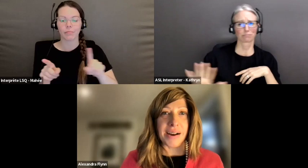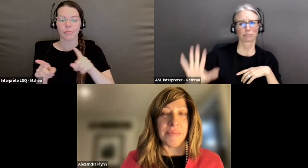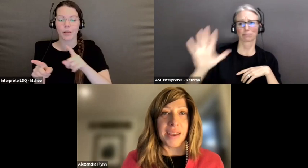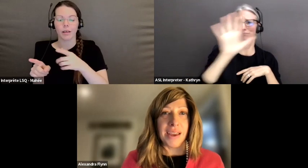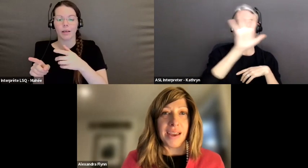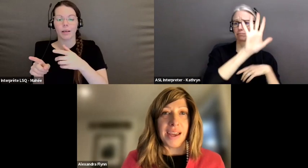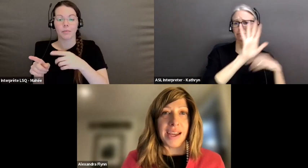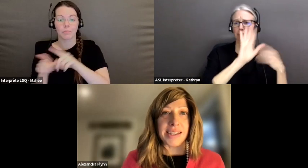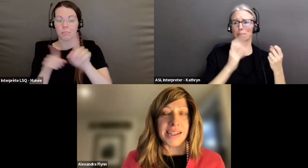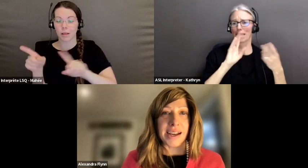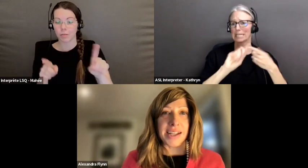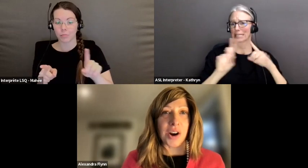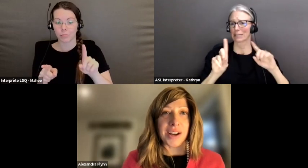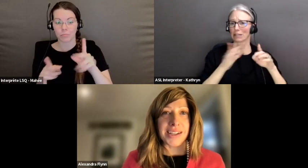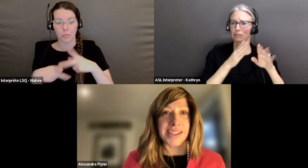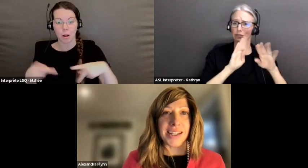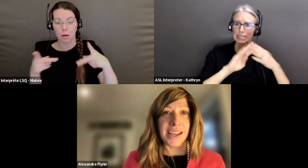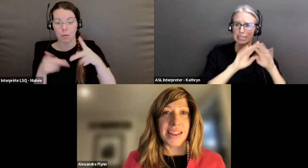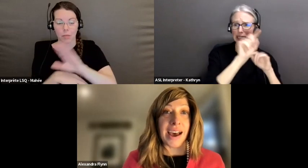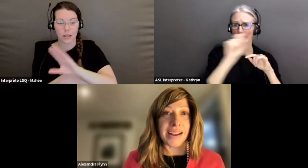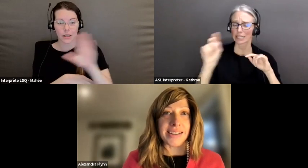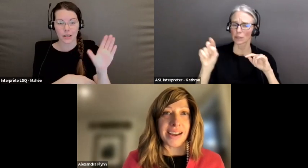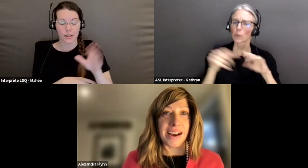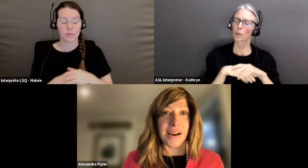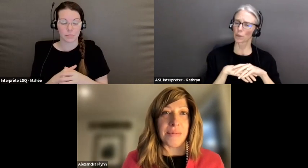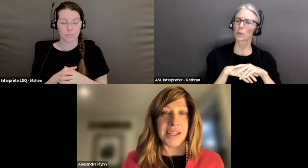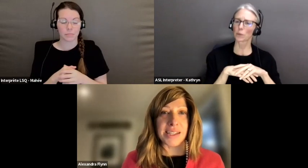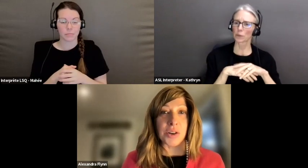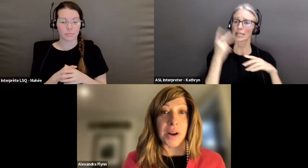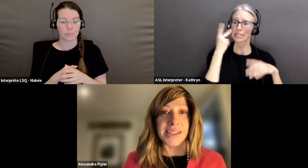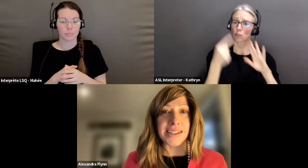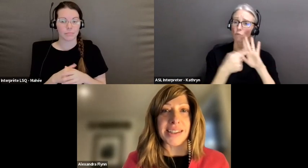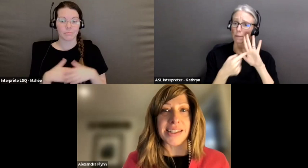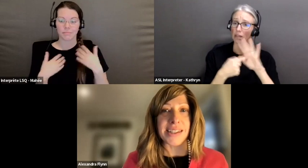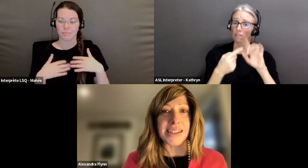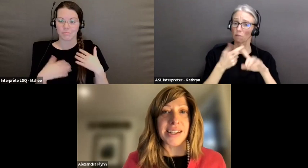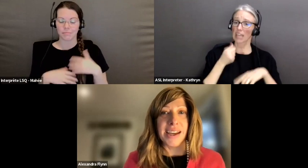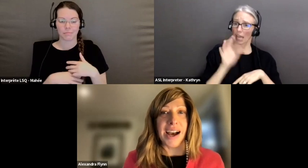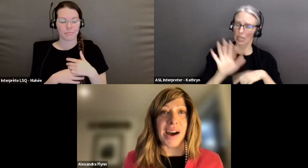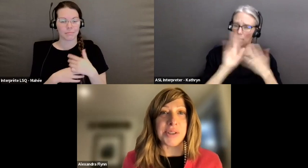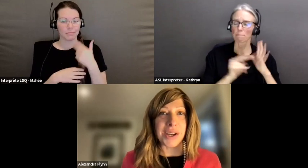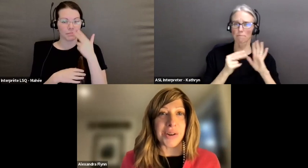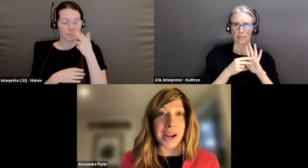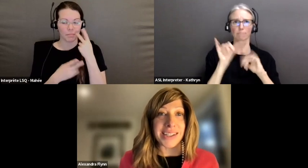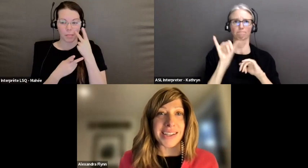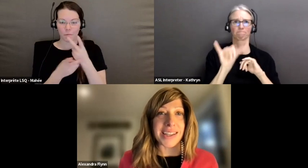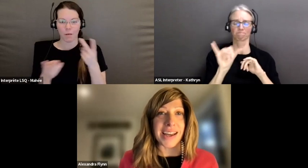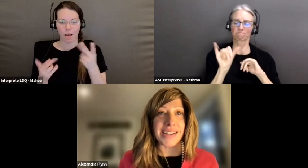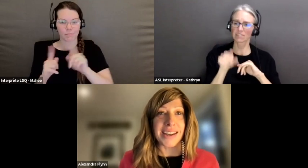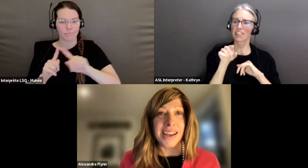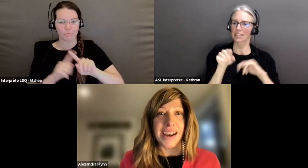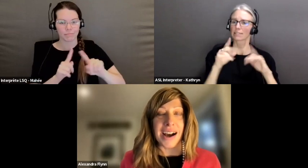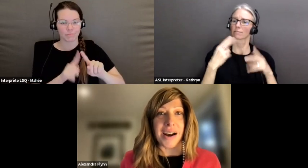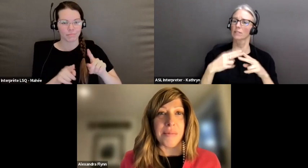and it's heartening to see that this is a crisis. This is a housing crisis